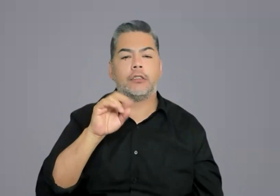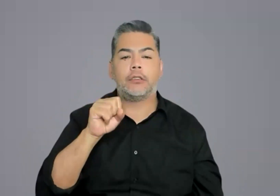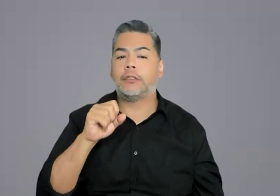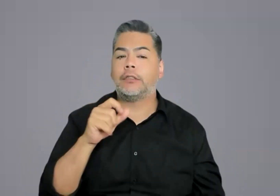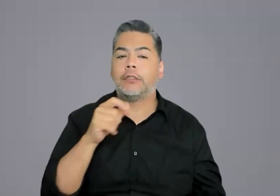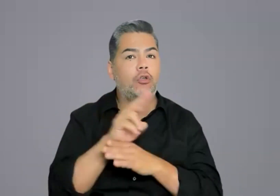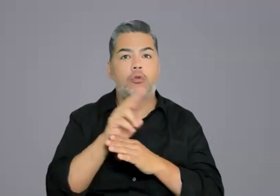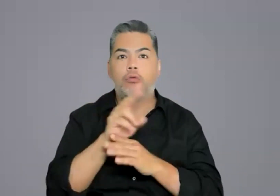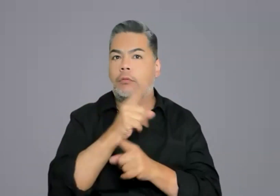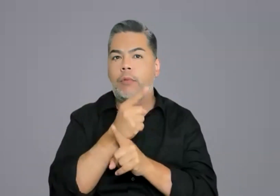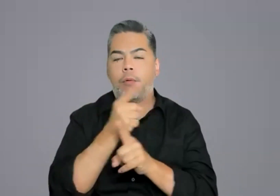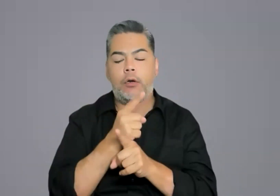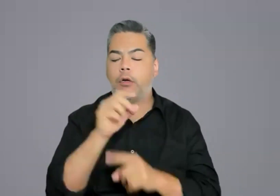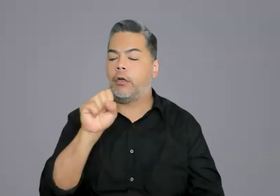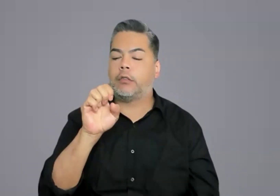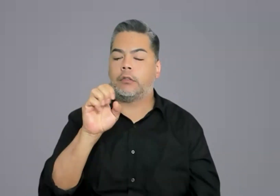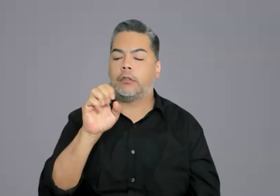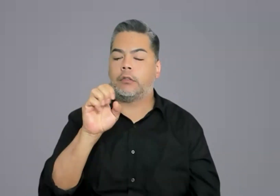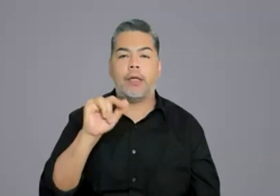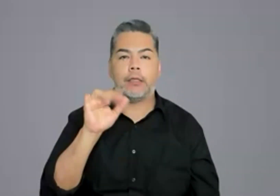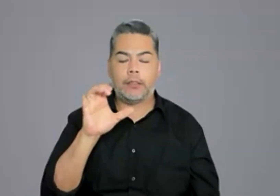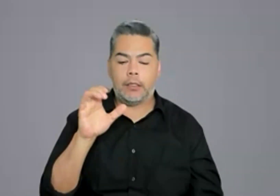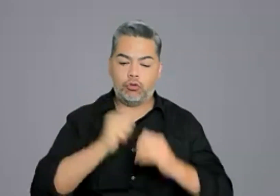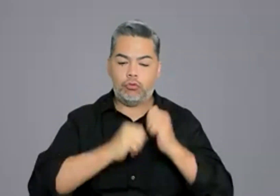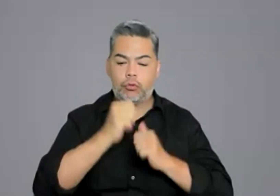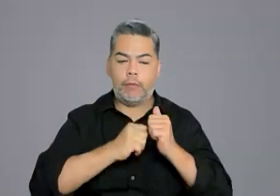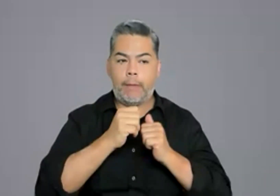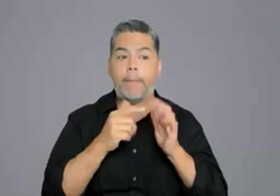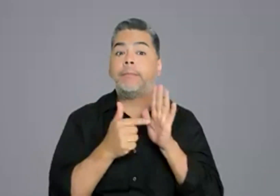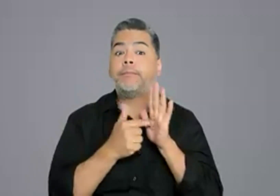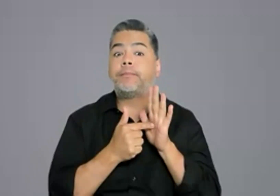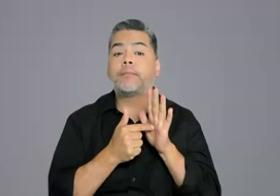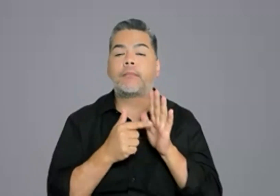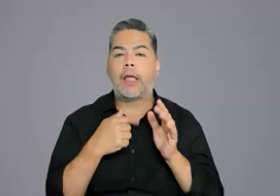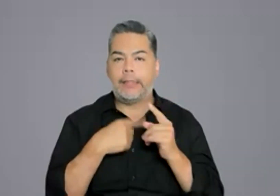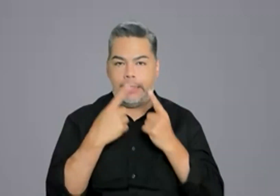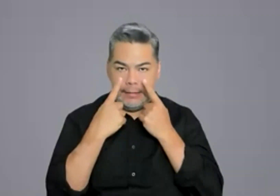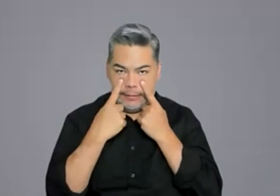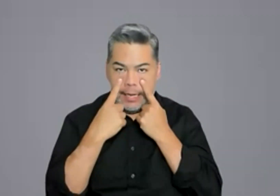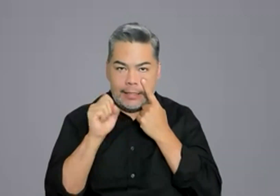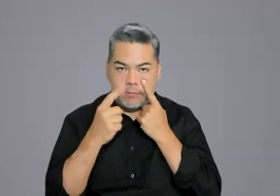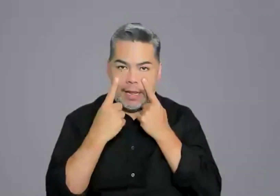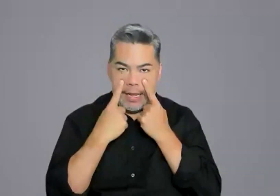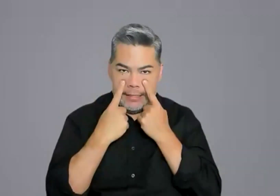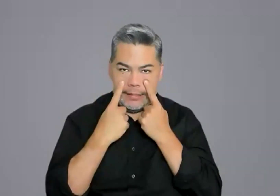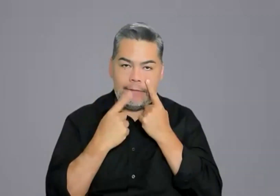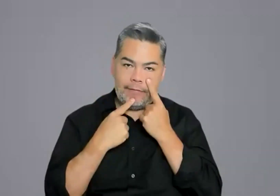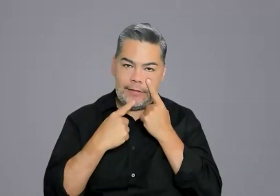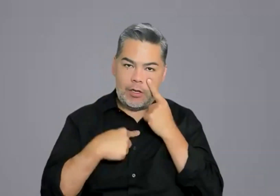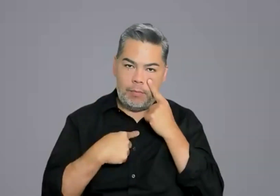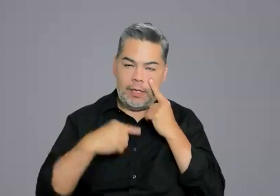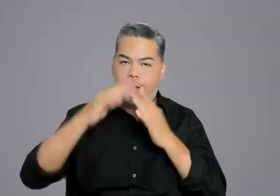semantic structure. What I mean is, I can look at the website with my eyes, and my eyes tell me that the words